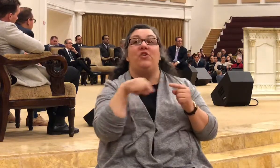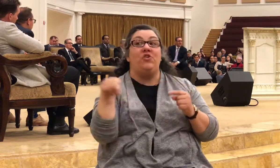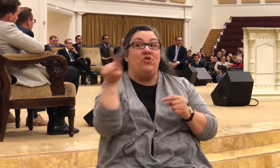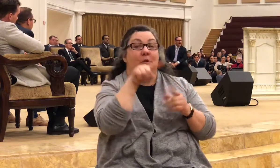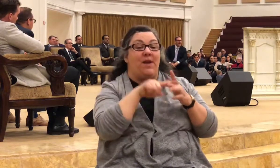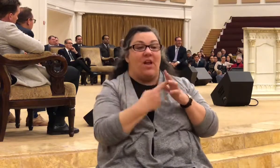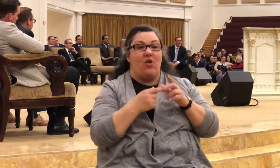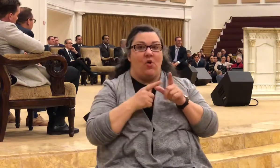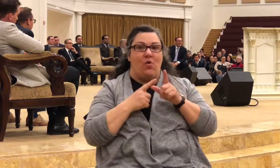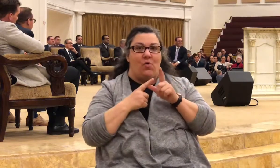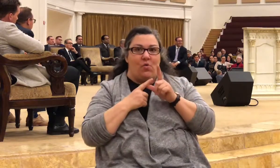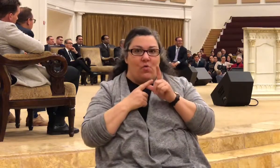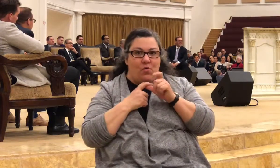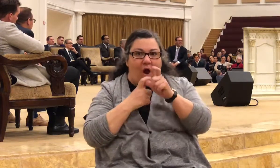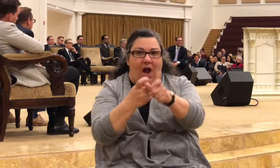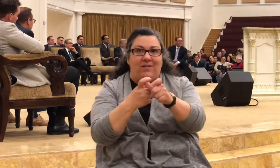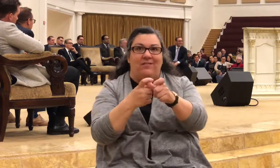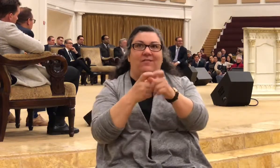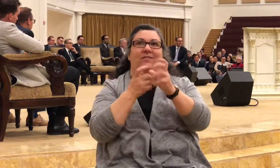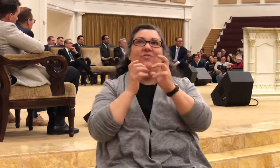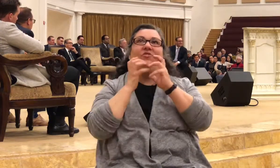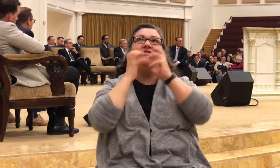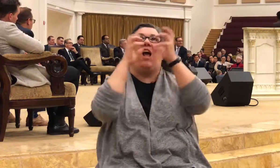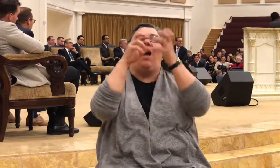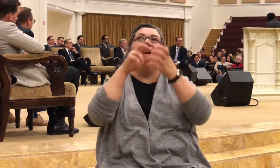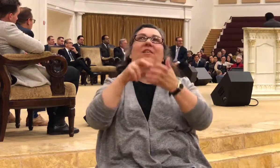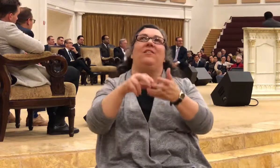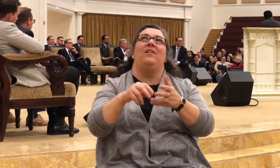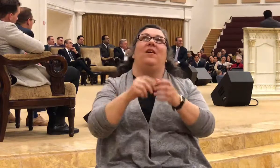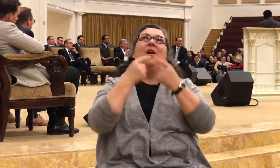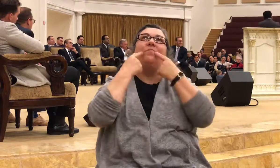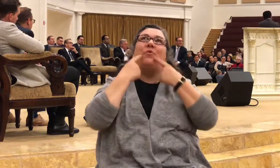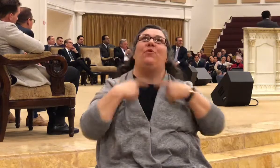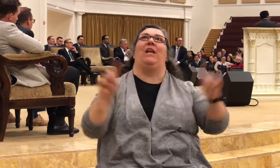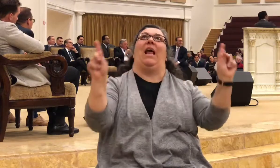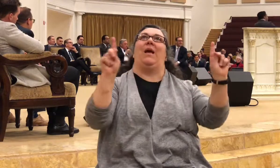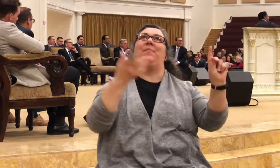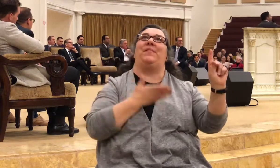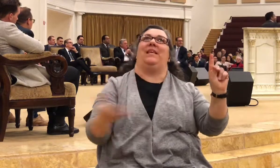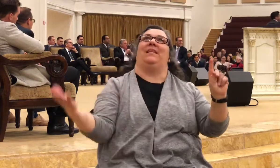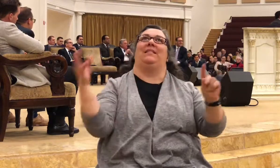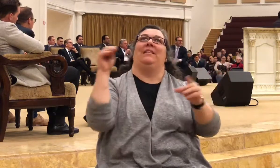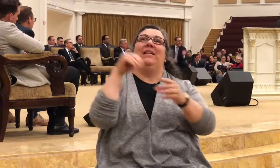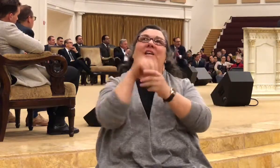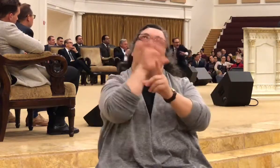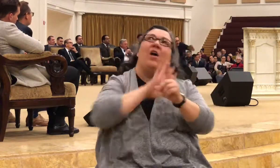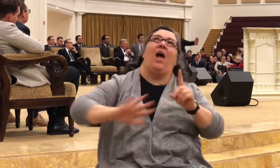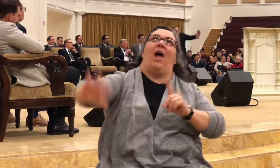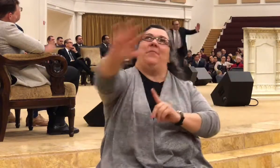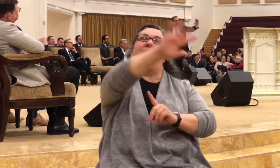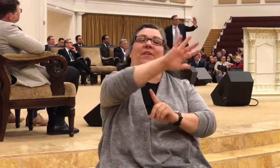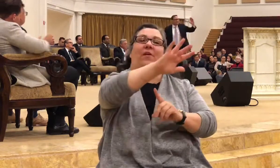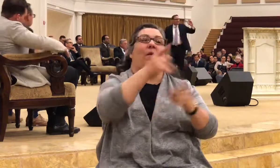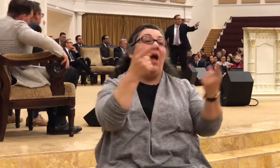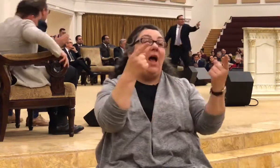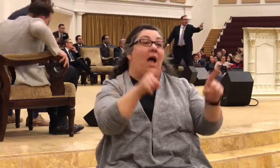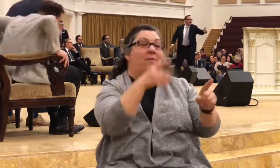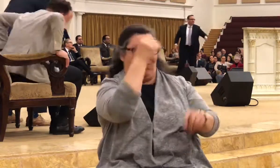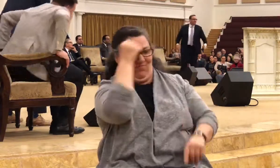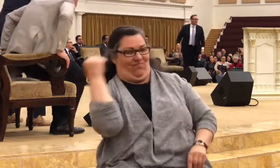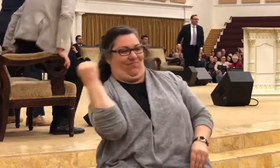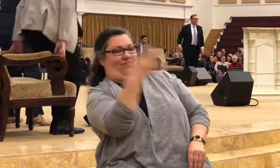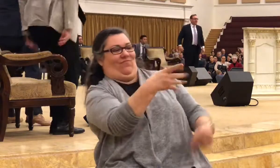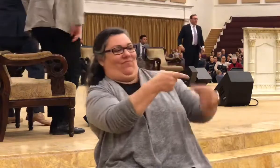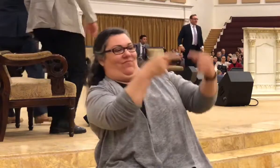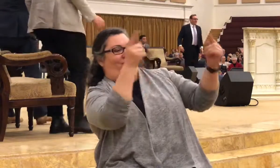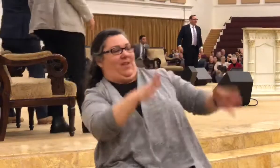run and you begin to shout and you begin to proclaim things into the atmosphere, you let the enemy know, guess